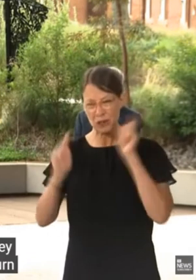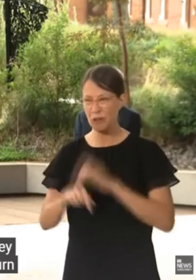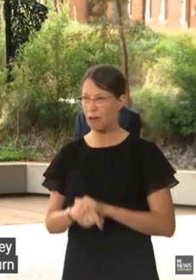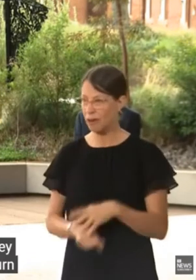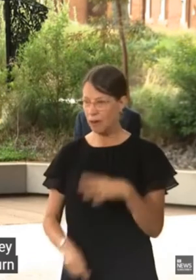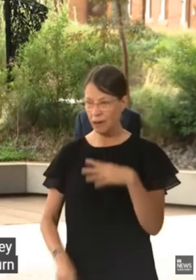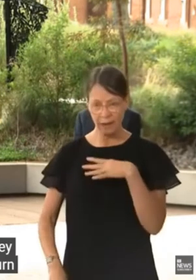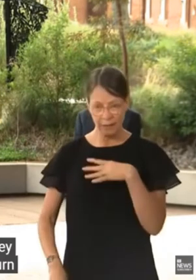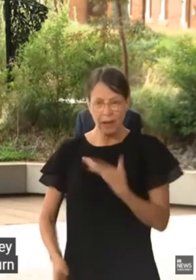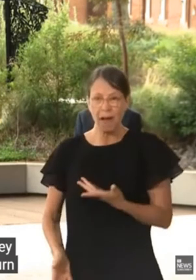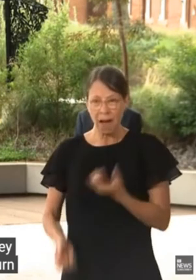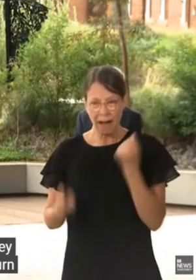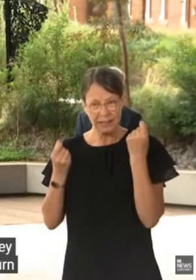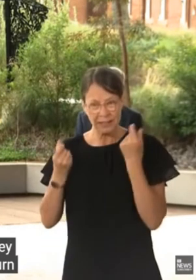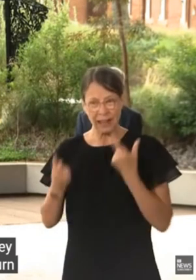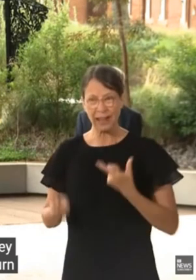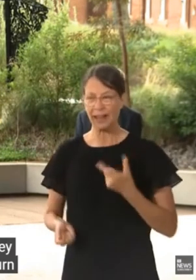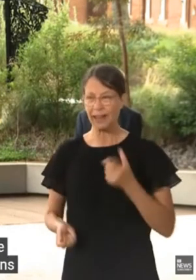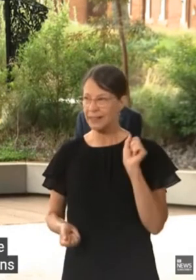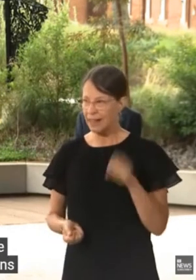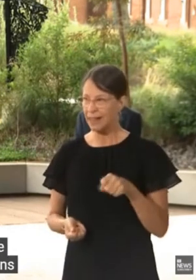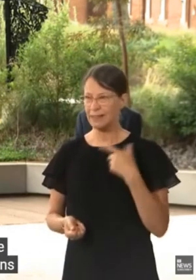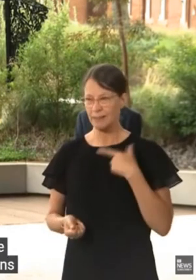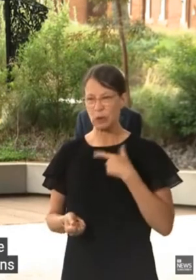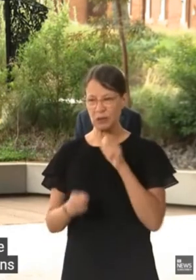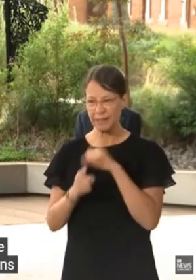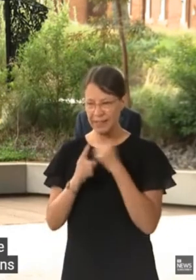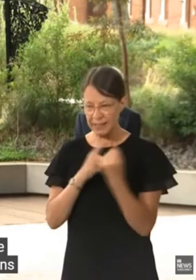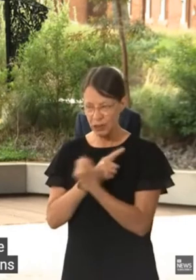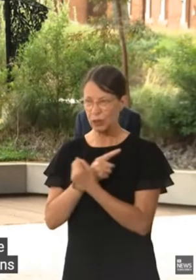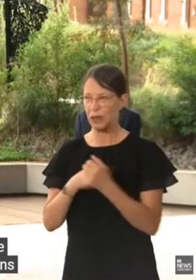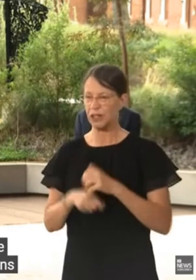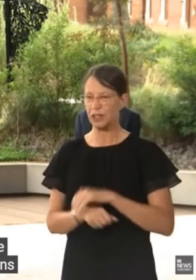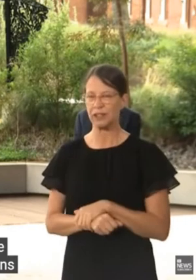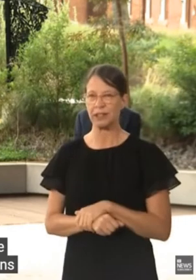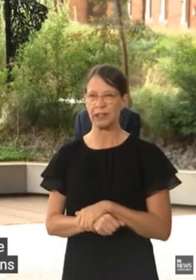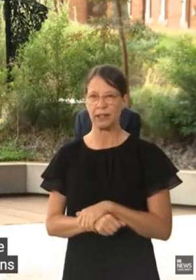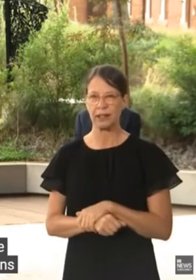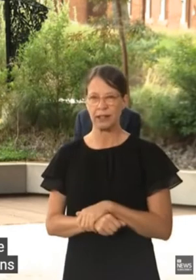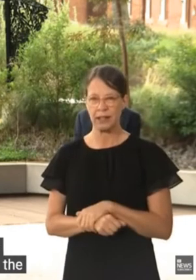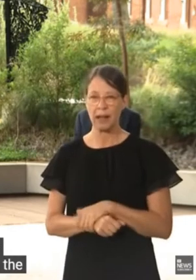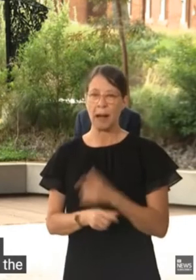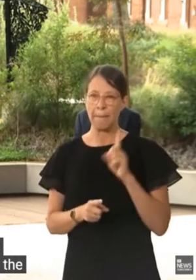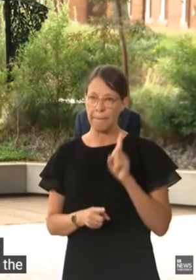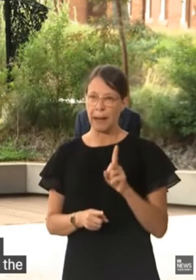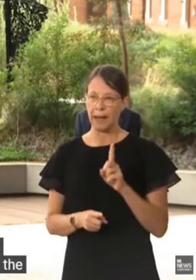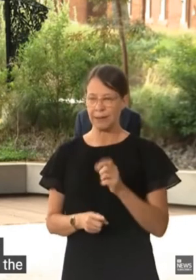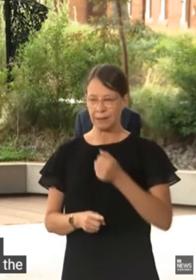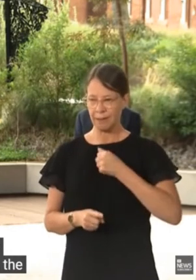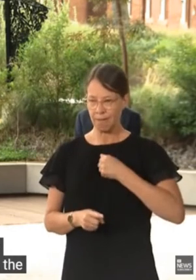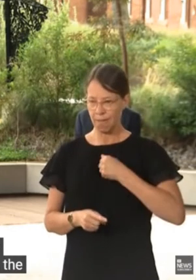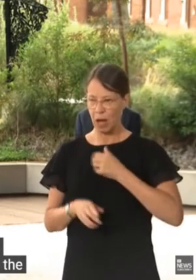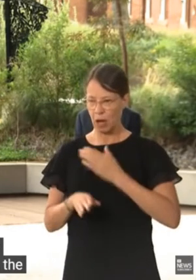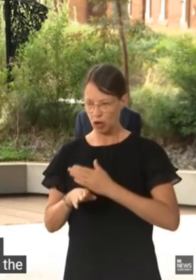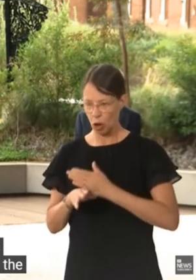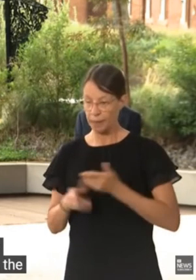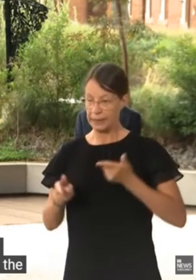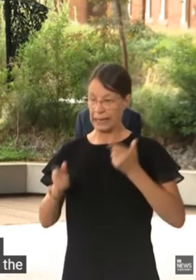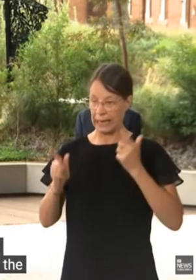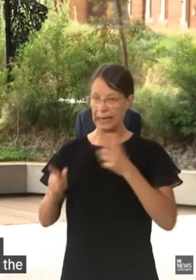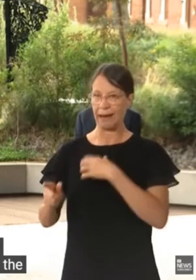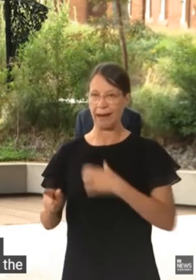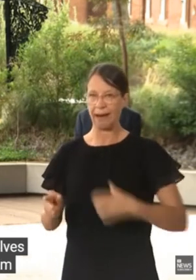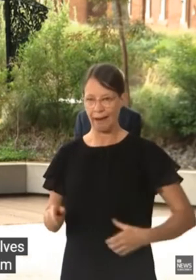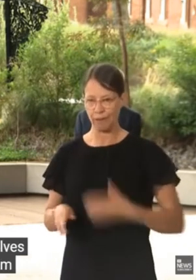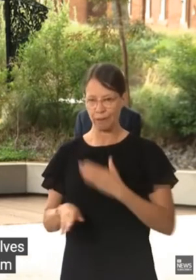completely understandable in the circumstance we face ourselves in. Our job as leaders and from government is to